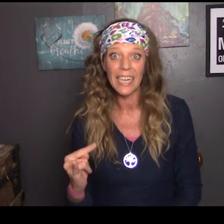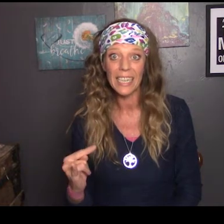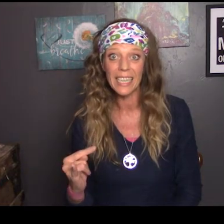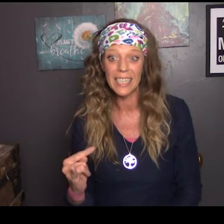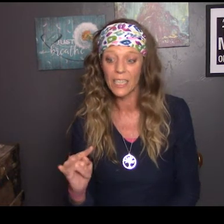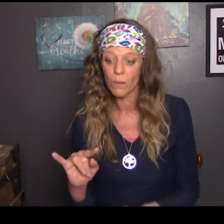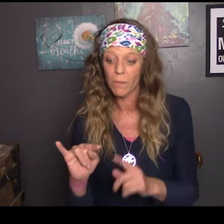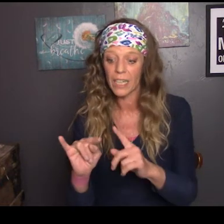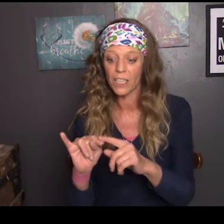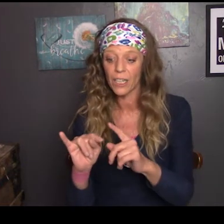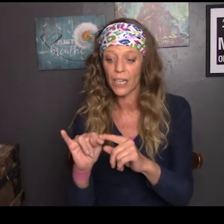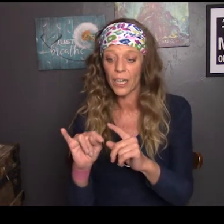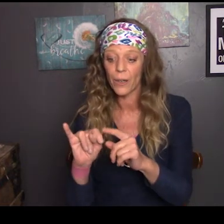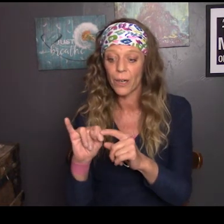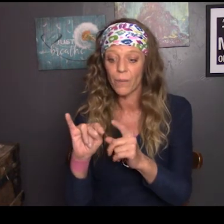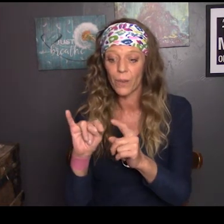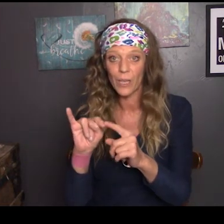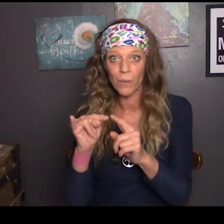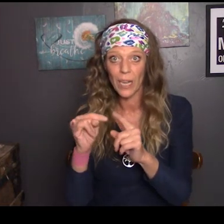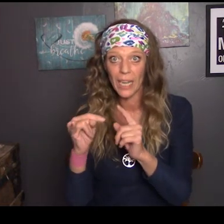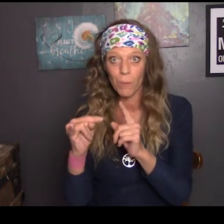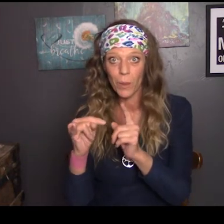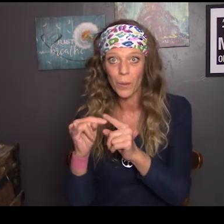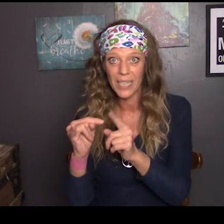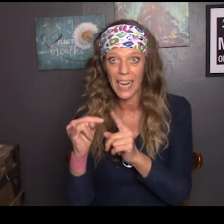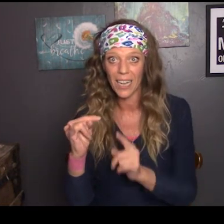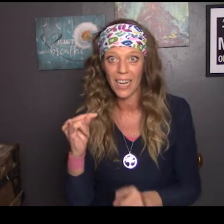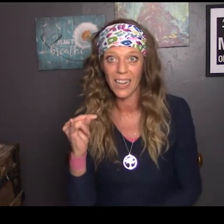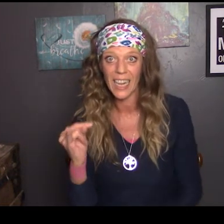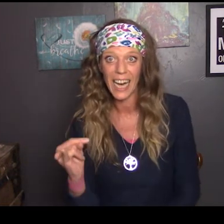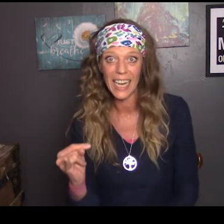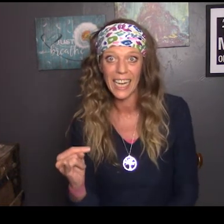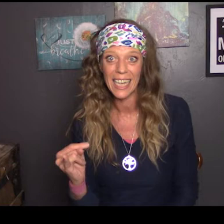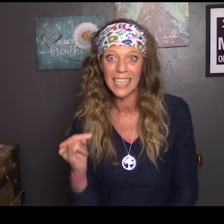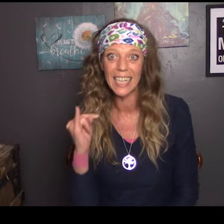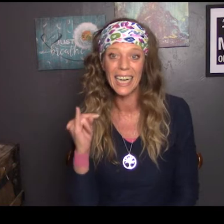It. Make sure your first finger pokes out on that it.